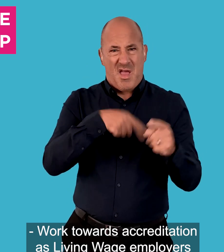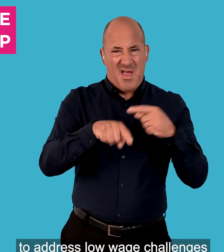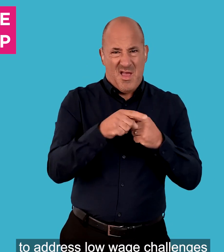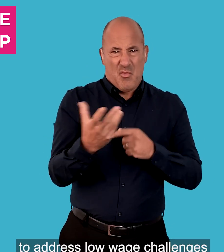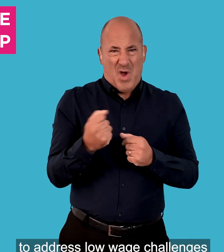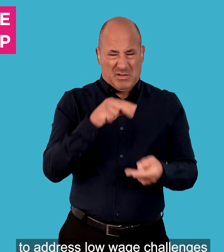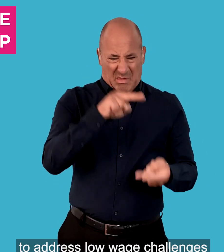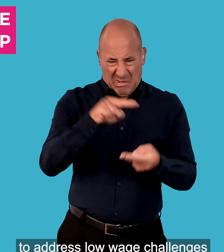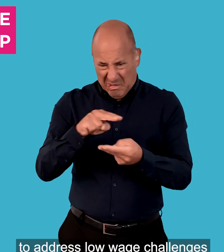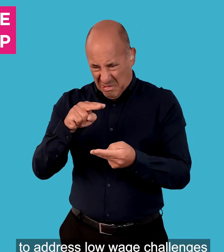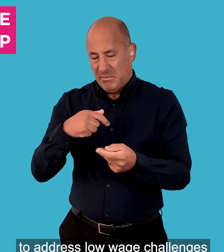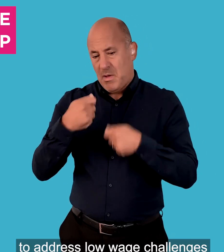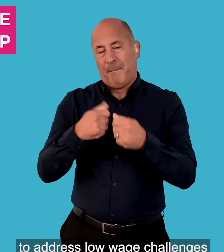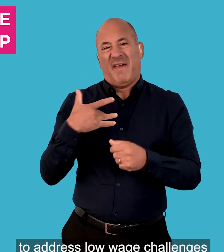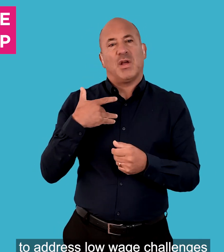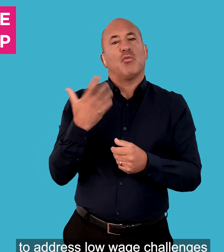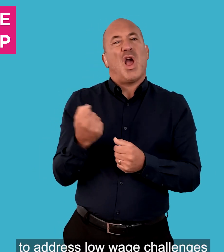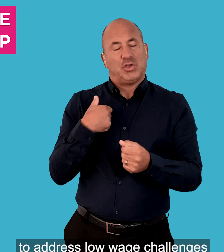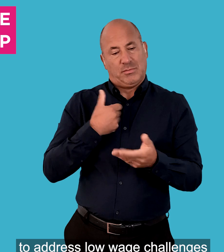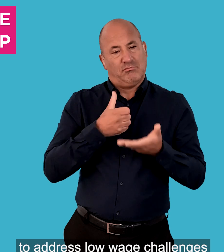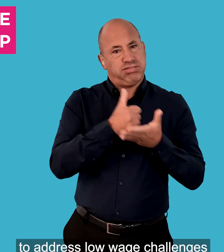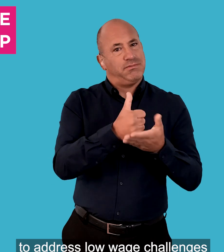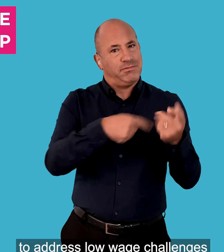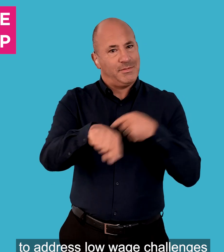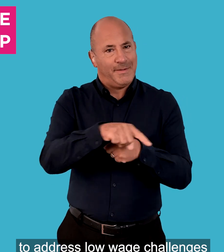employers to address low-wage challenges.